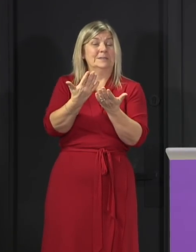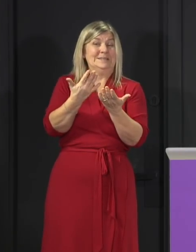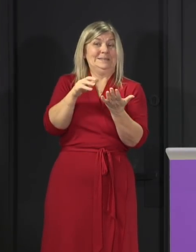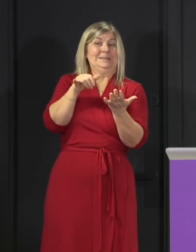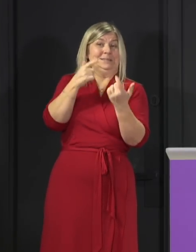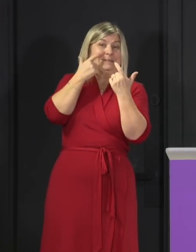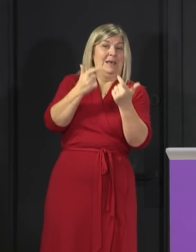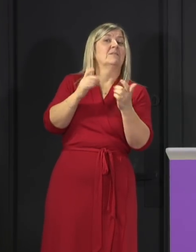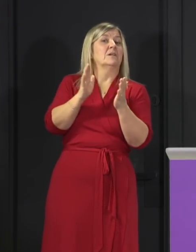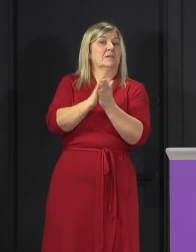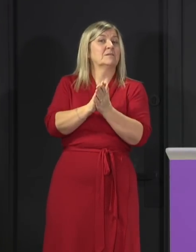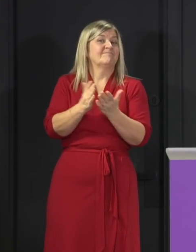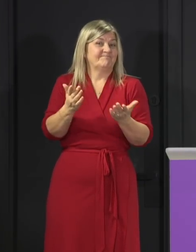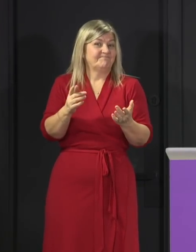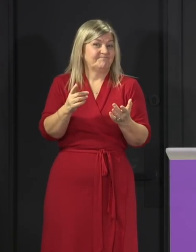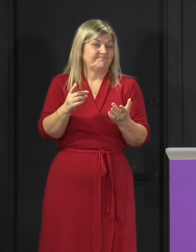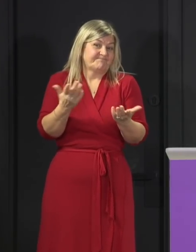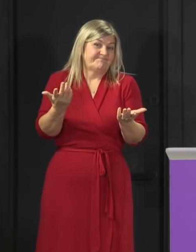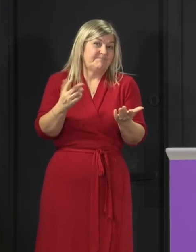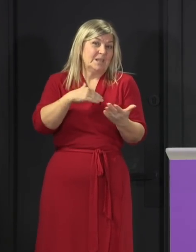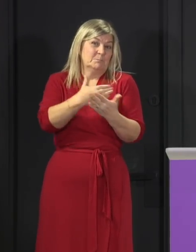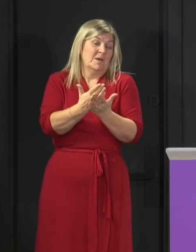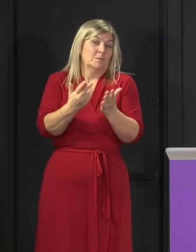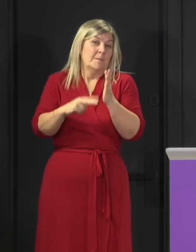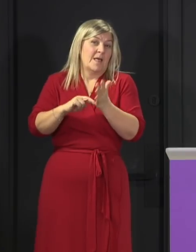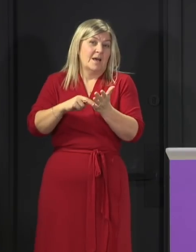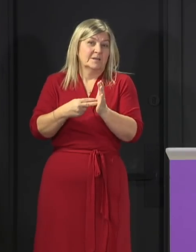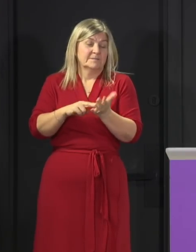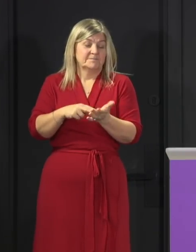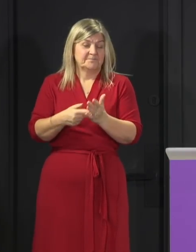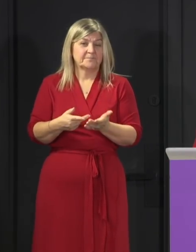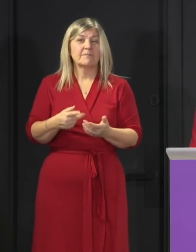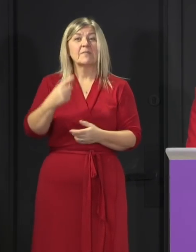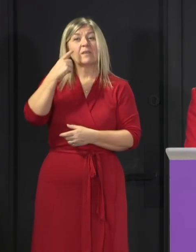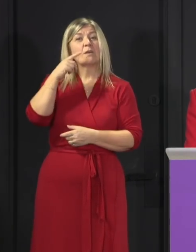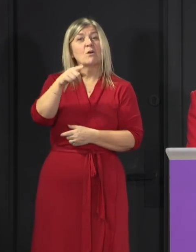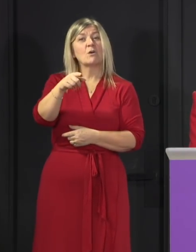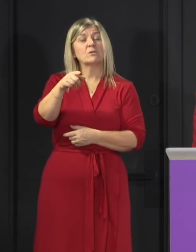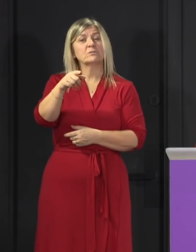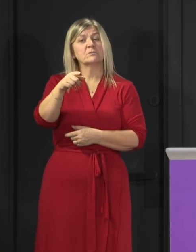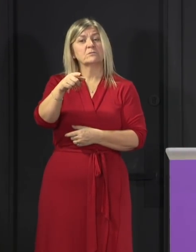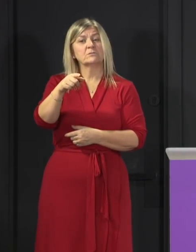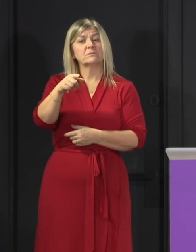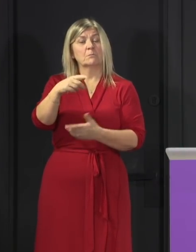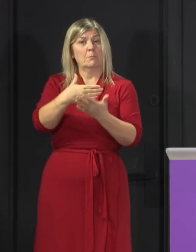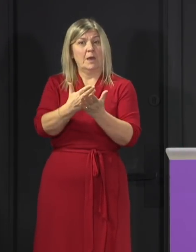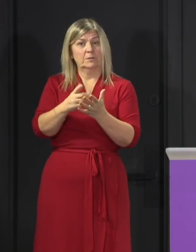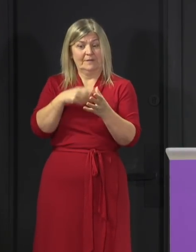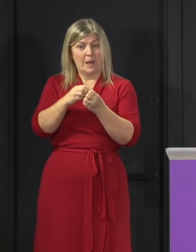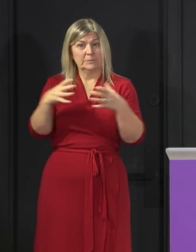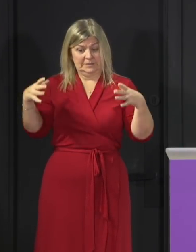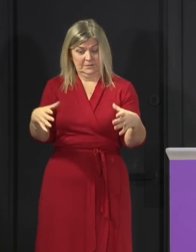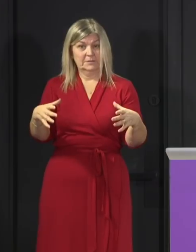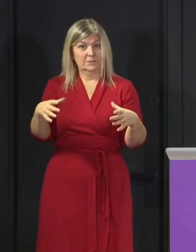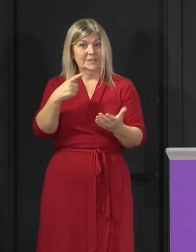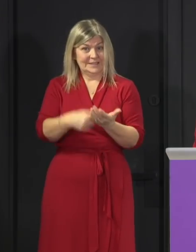And I thought, because I obviously, as part of the cabinet that took that decision, was part of it,